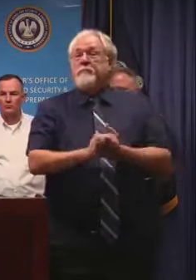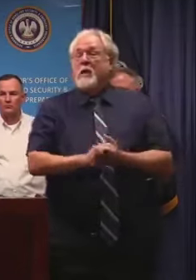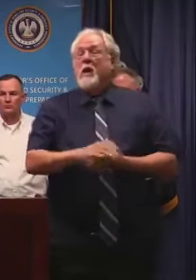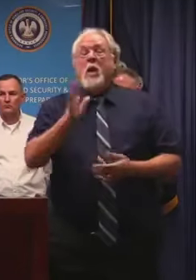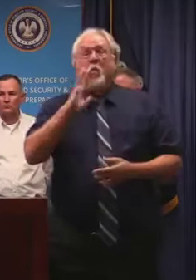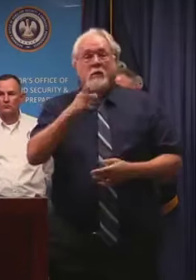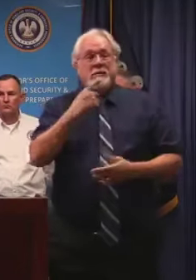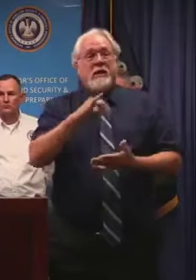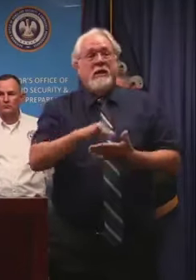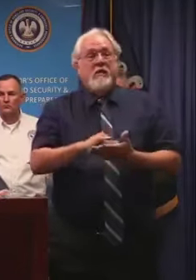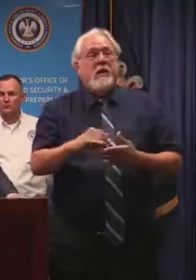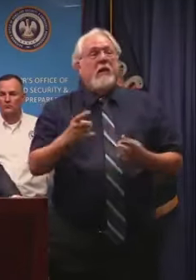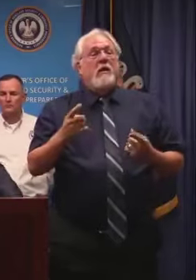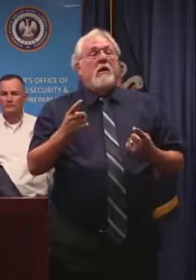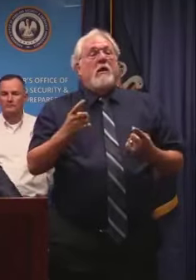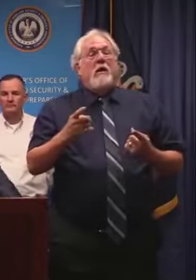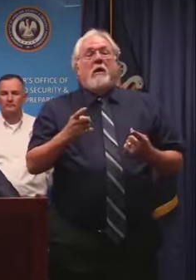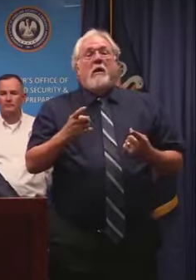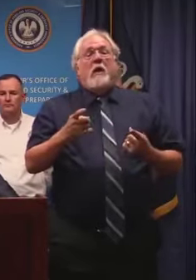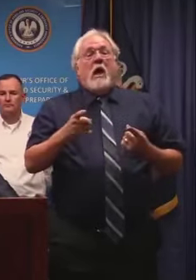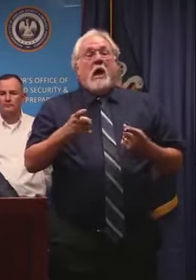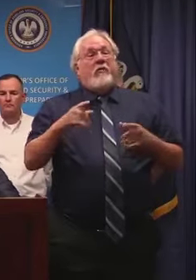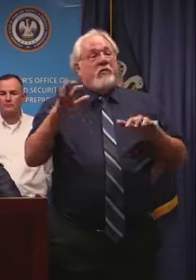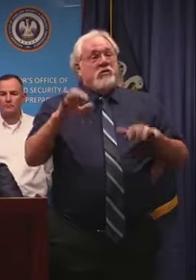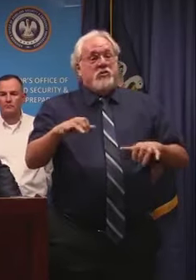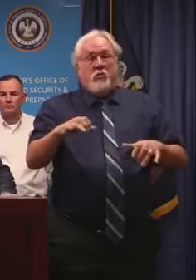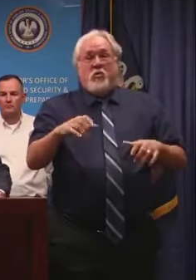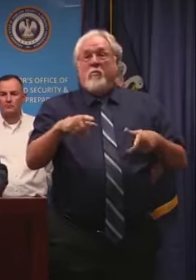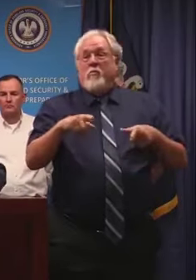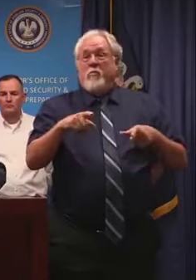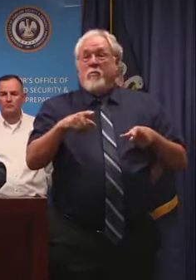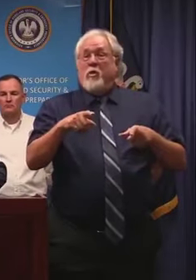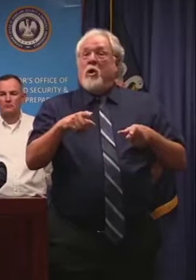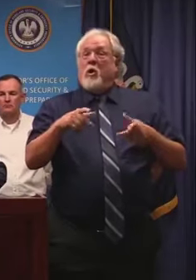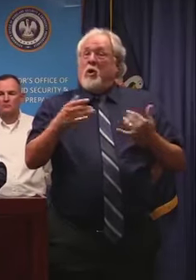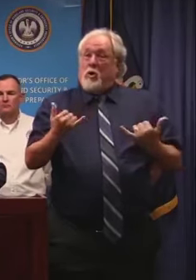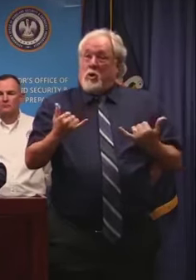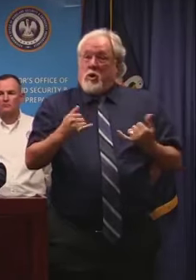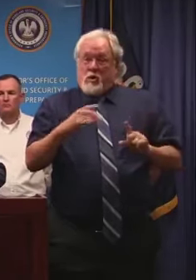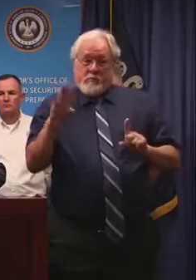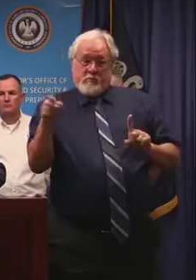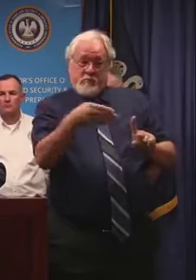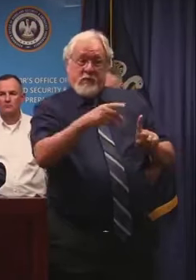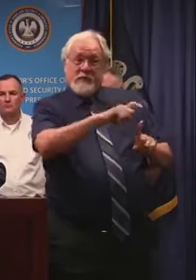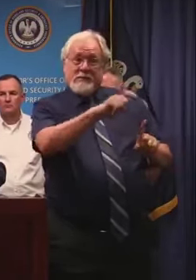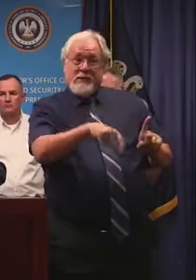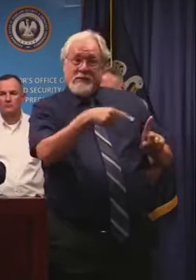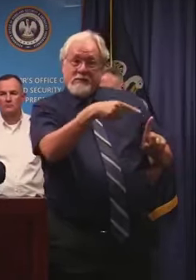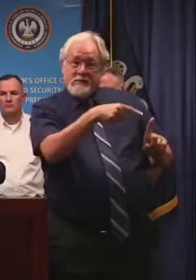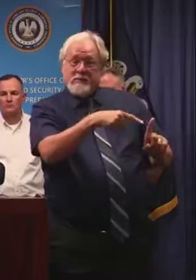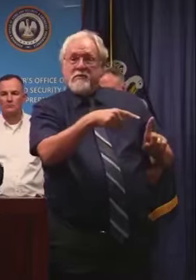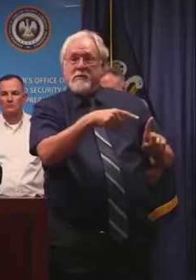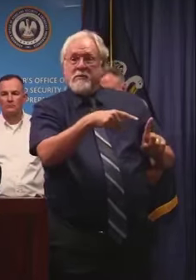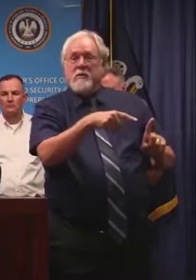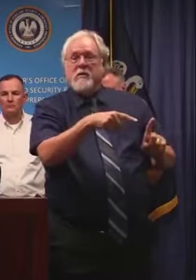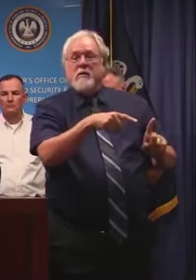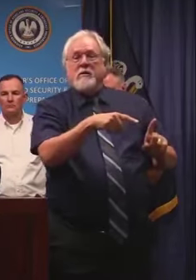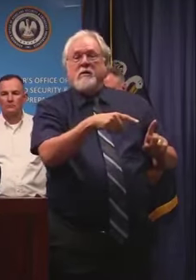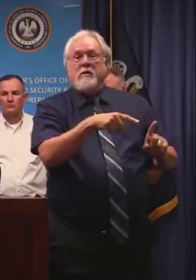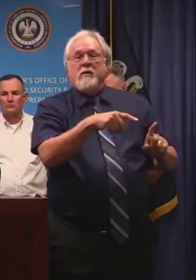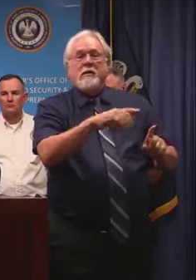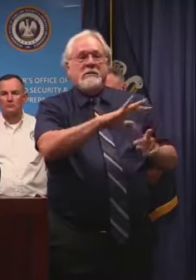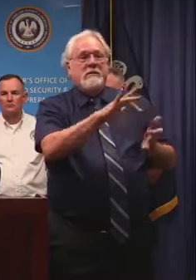I would say that while the storm is currently directed at Texas, with the landfall projected